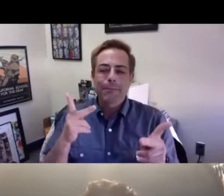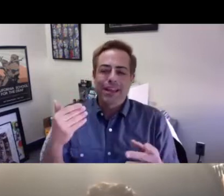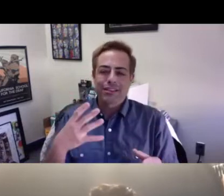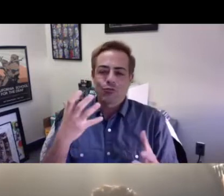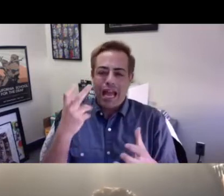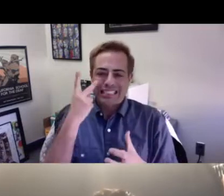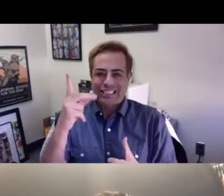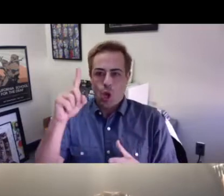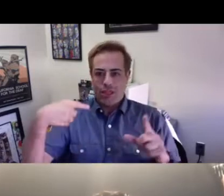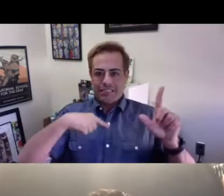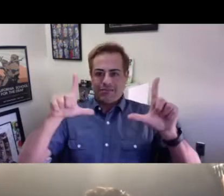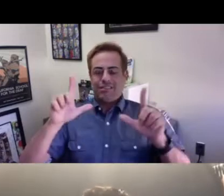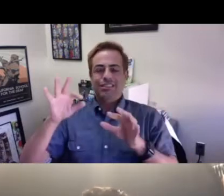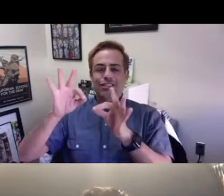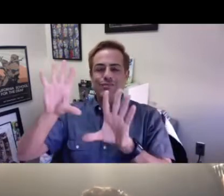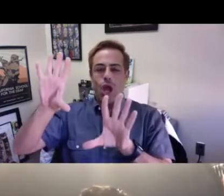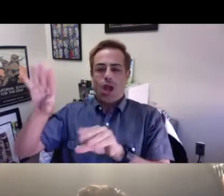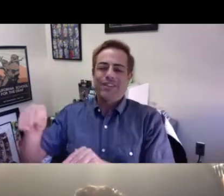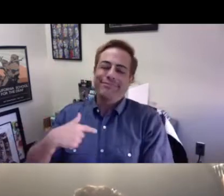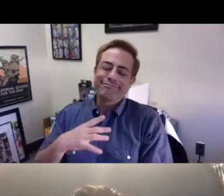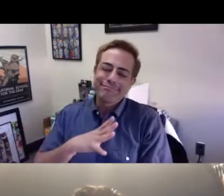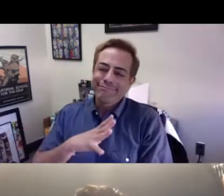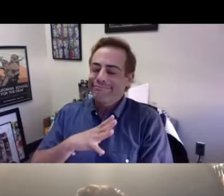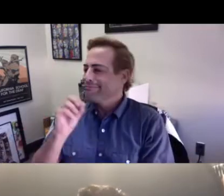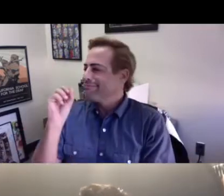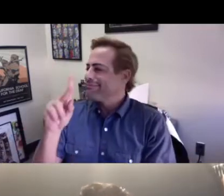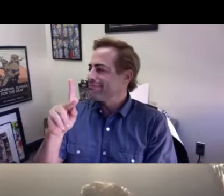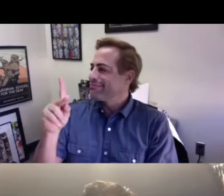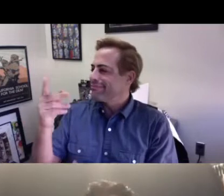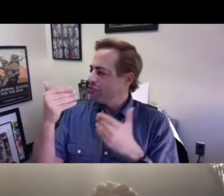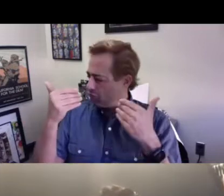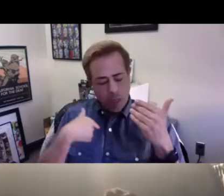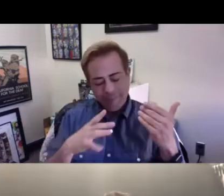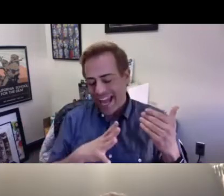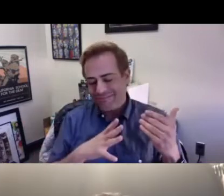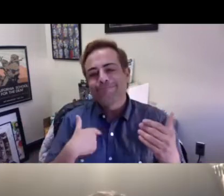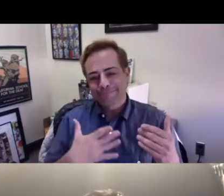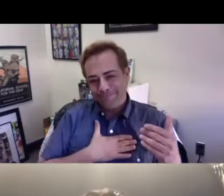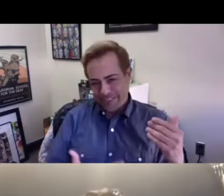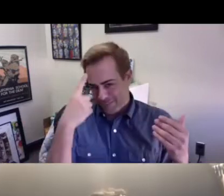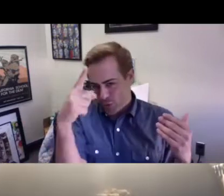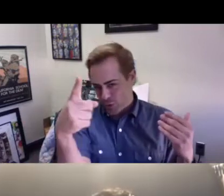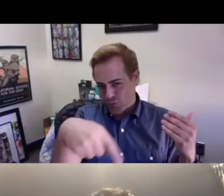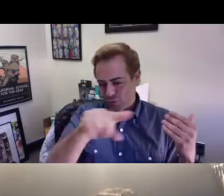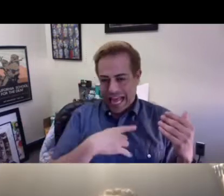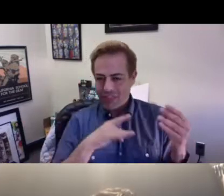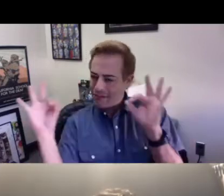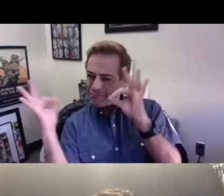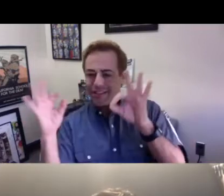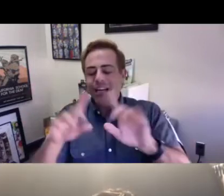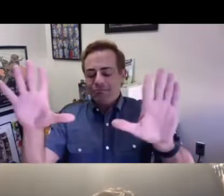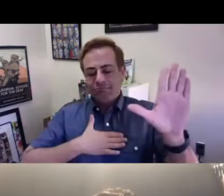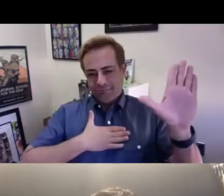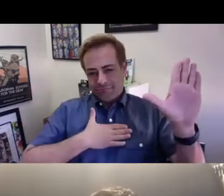Okay, I'm sorry for the interruption. There are some people that only want to see me on the screen and not the interpreters because it's a